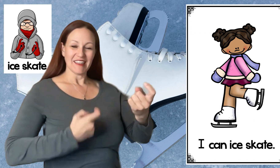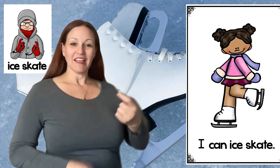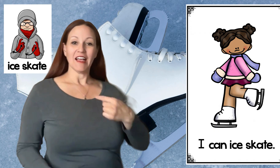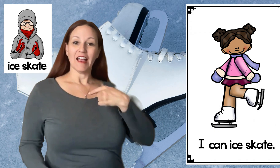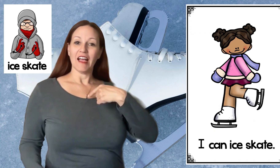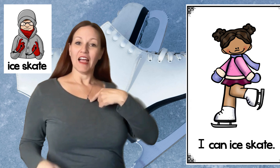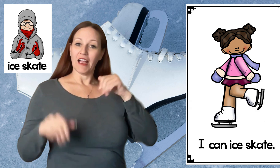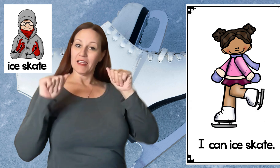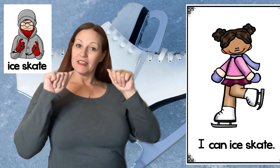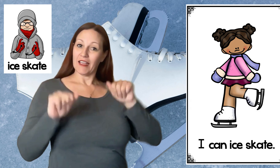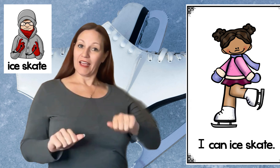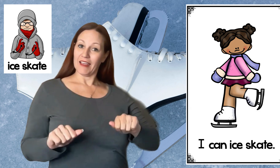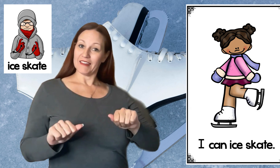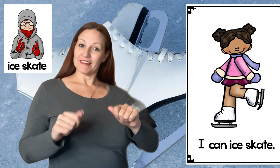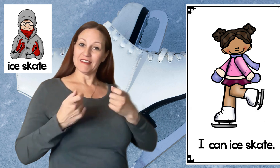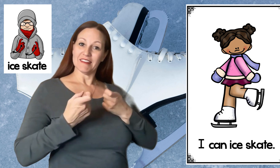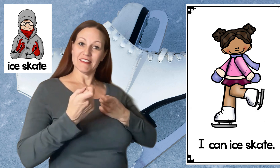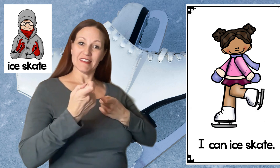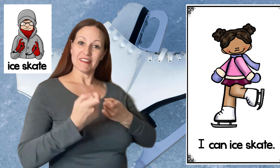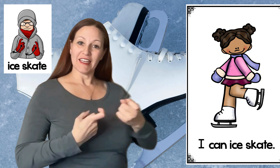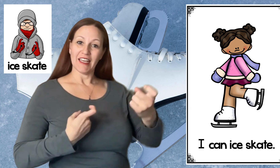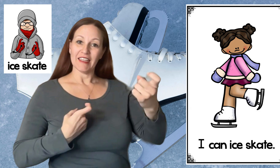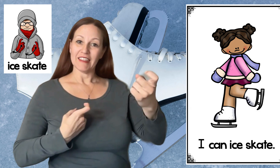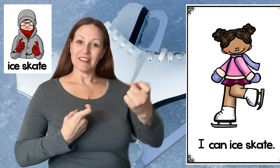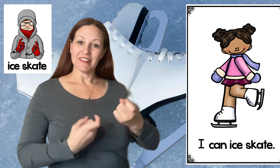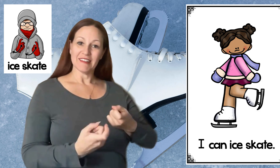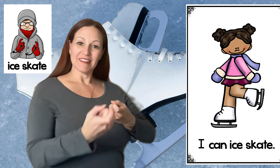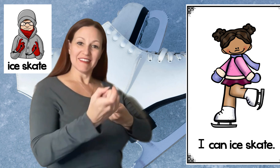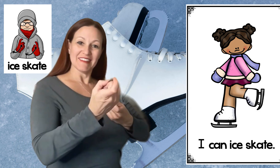Skate. I can skate.